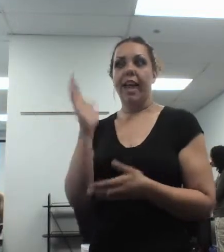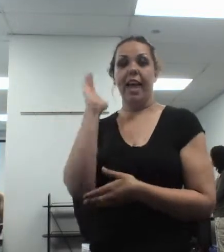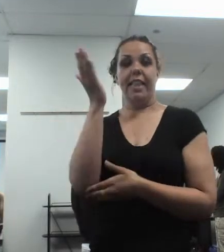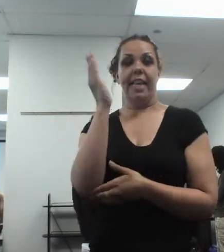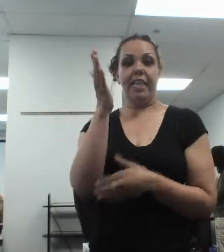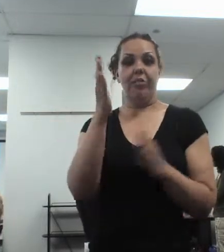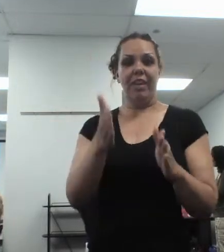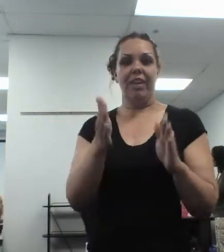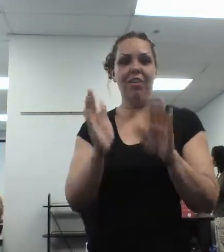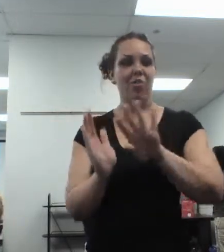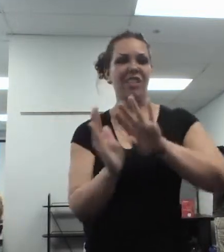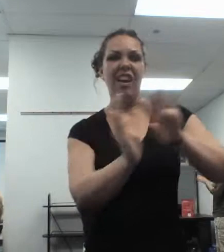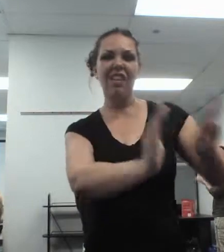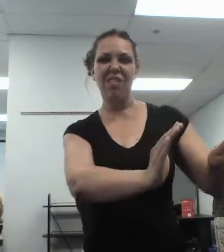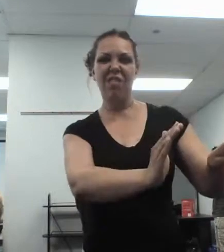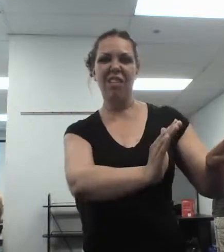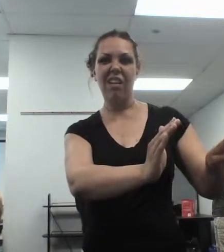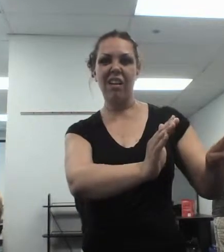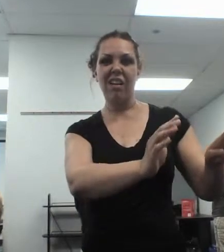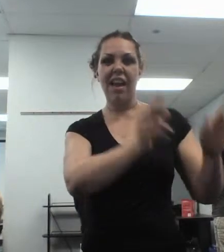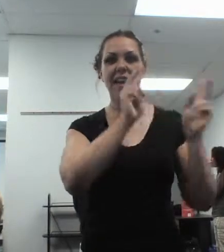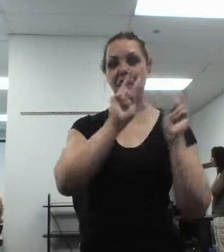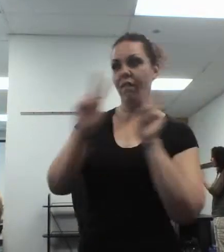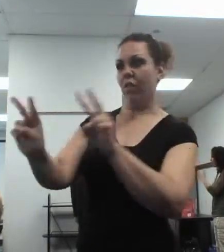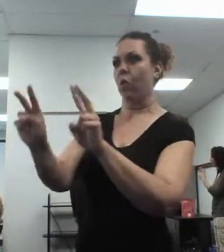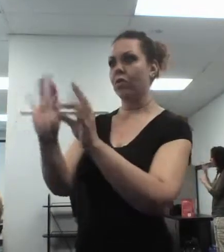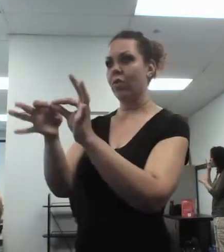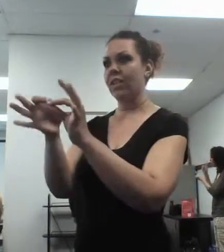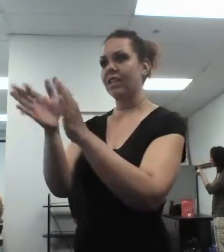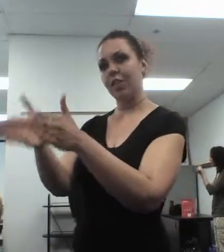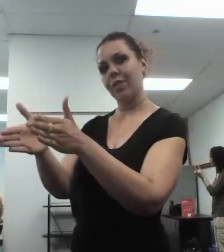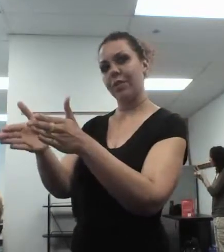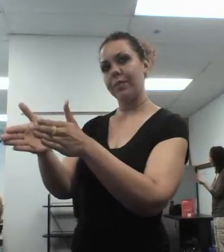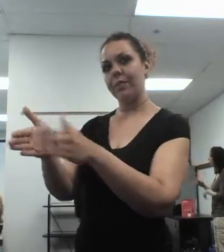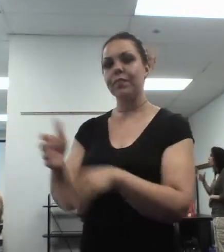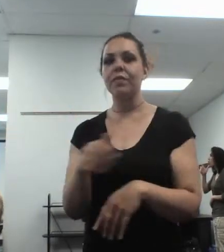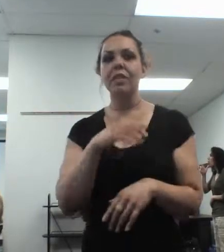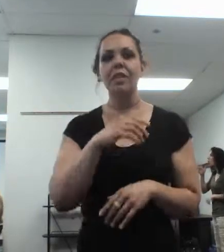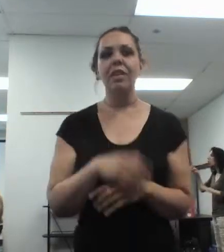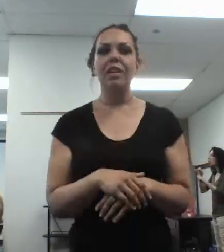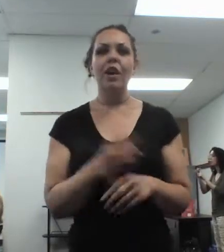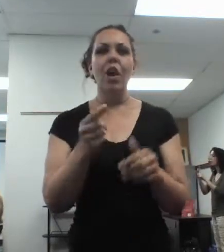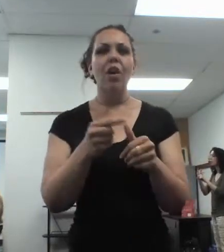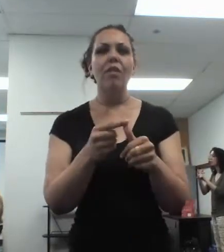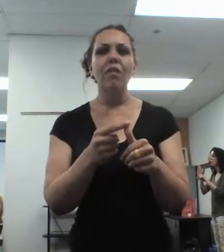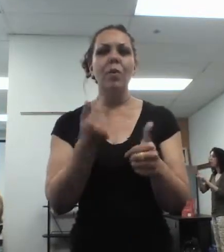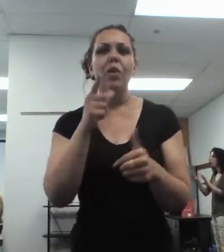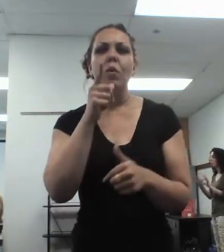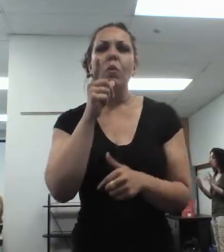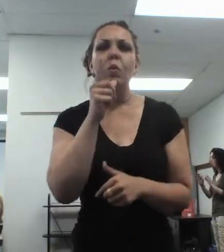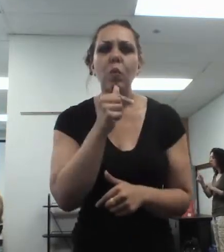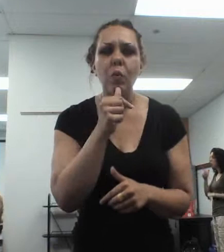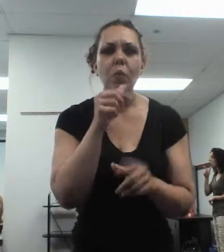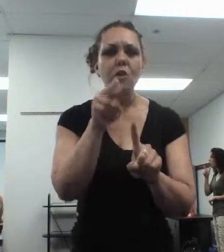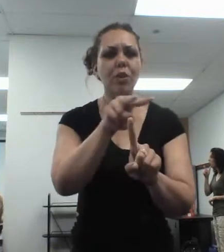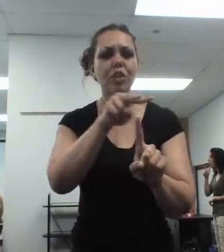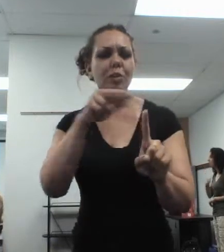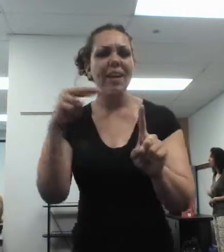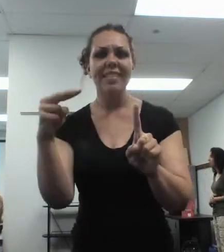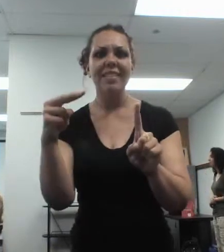your job. Whose perspective were all those comments coming from? Right. Because they don't know the